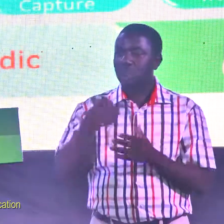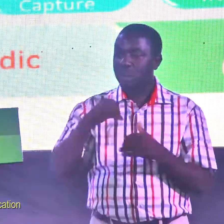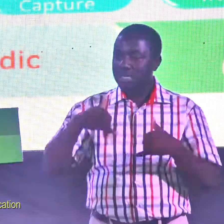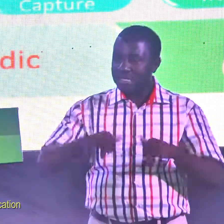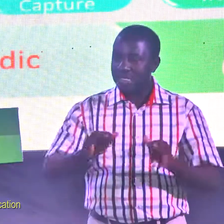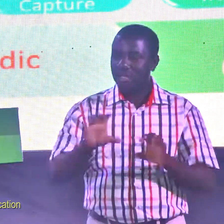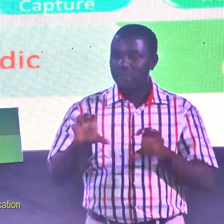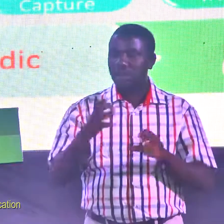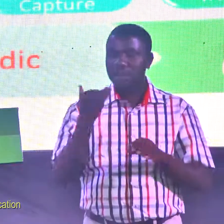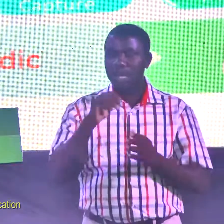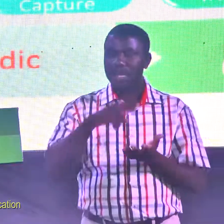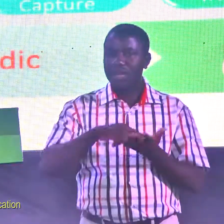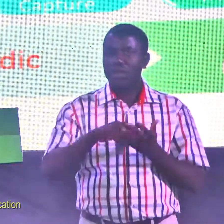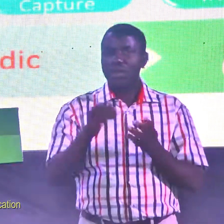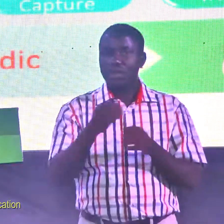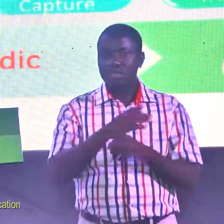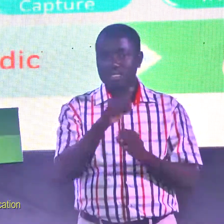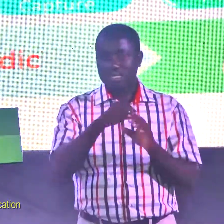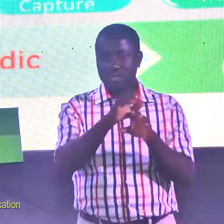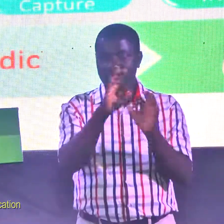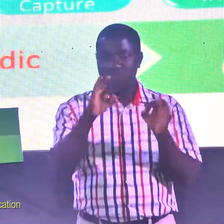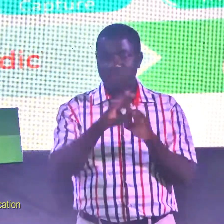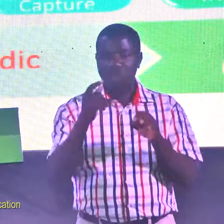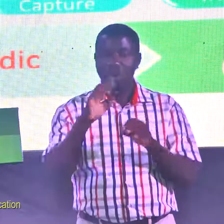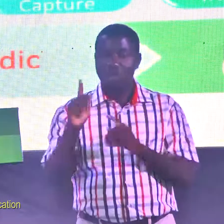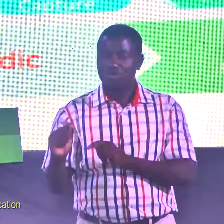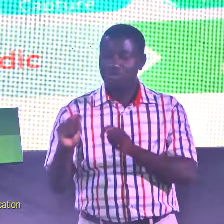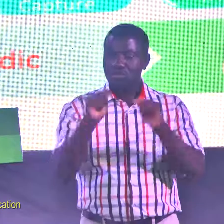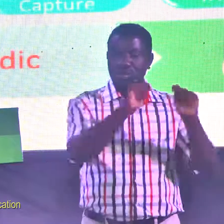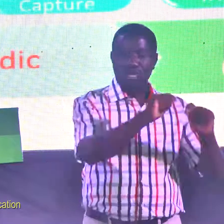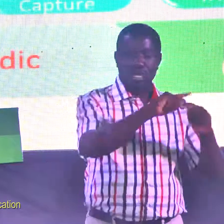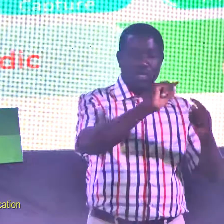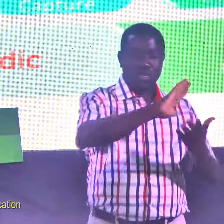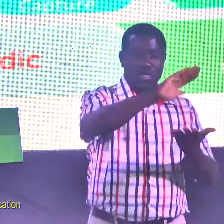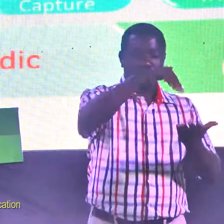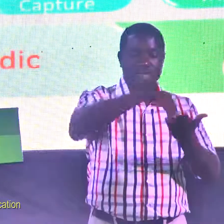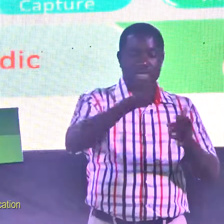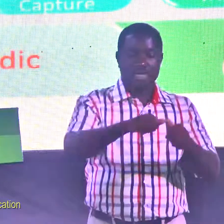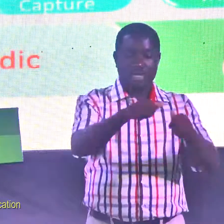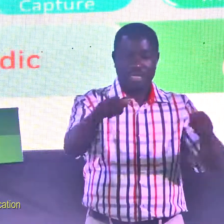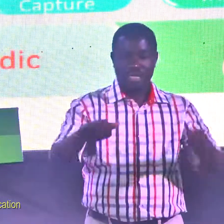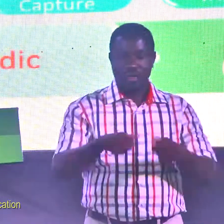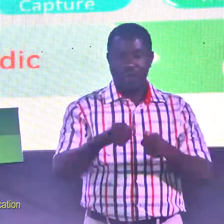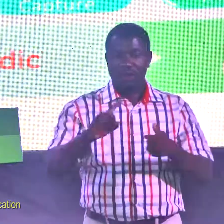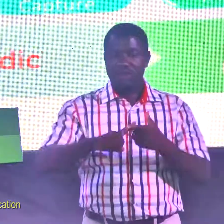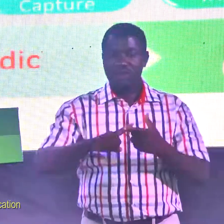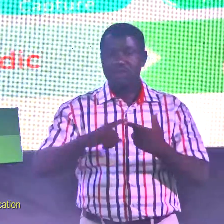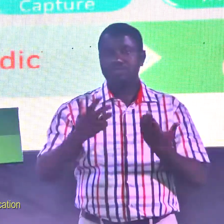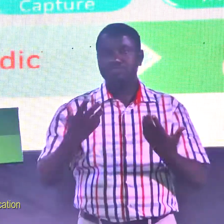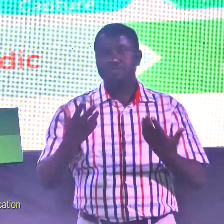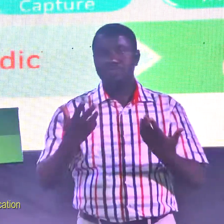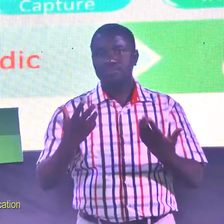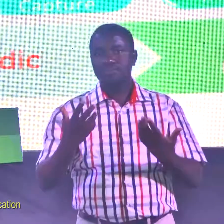registration officers, and those forms were transported to a central location to the EZ